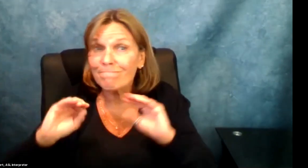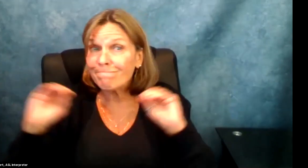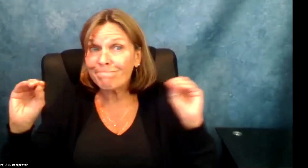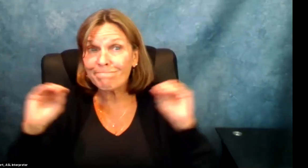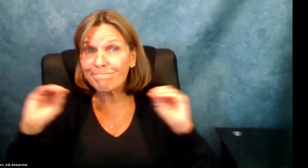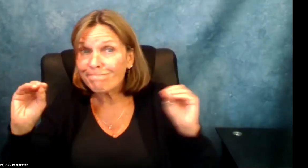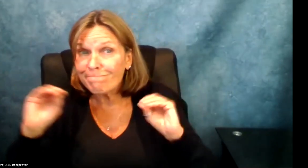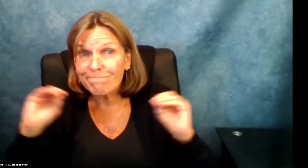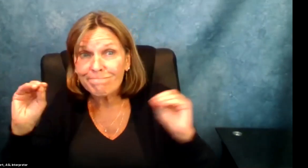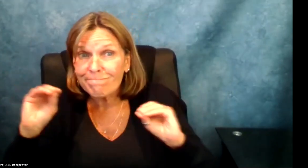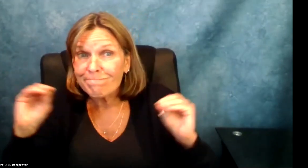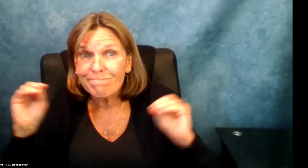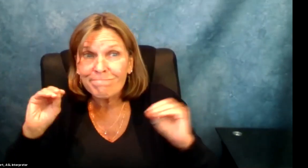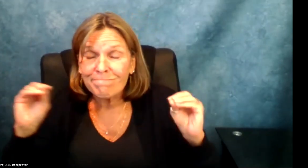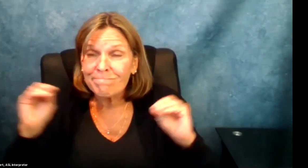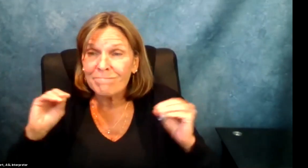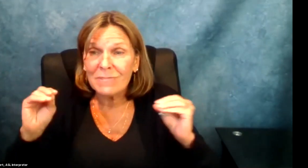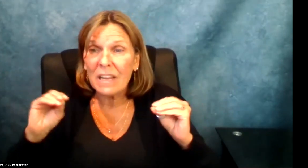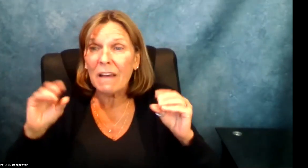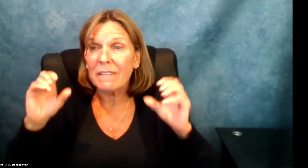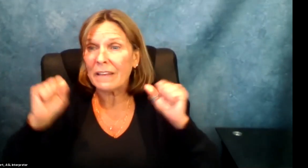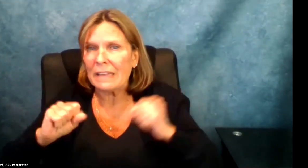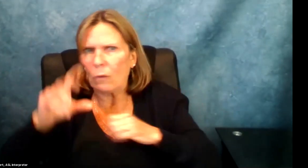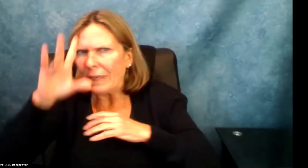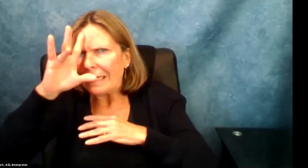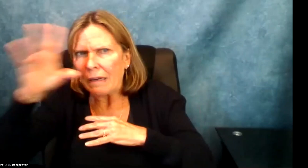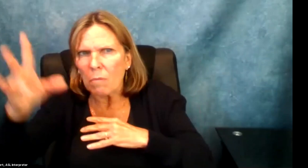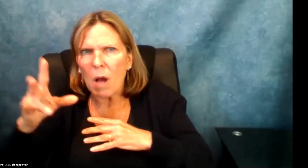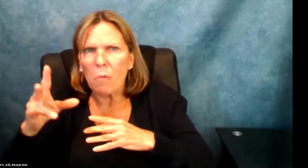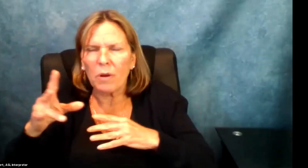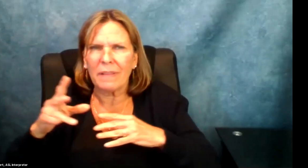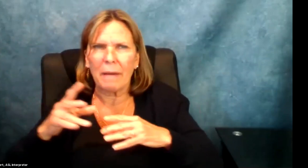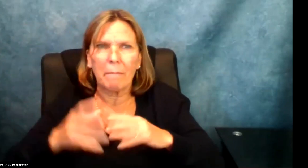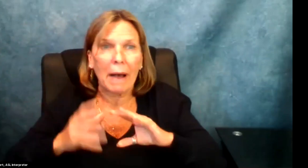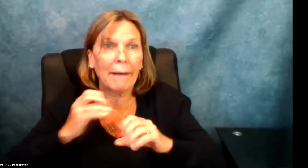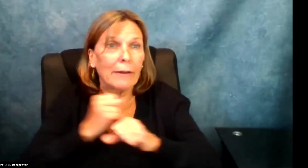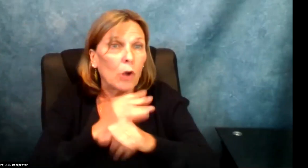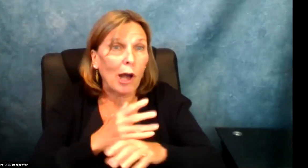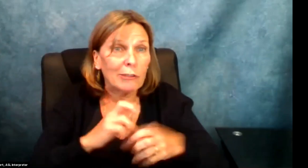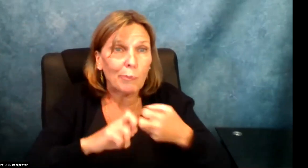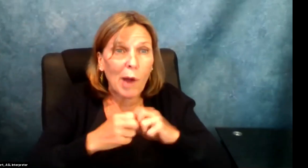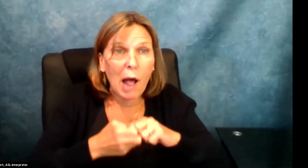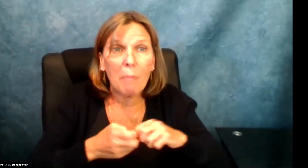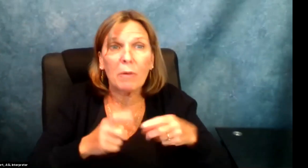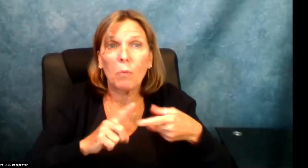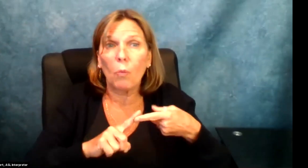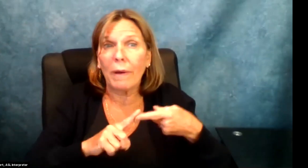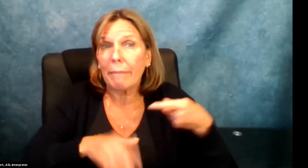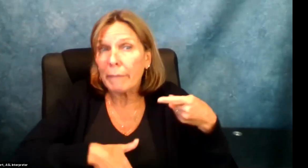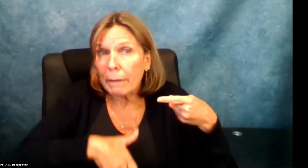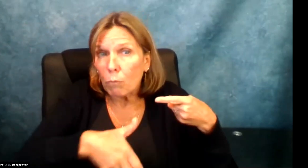type of thing, like development, puberty, fertility. And I don't know if